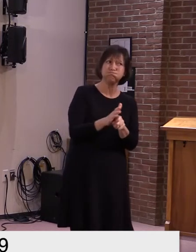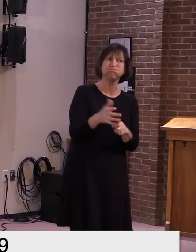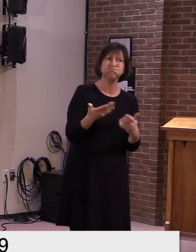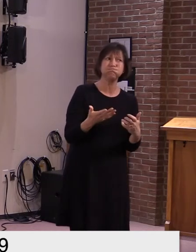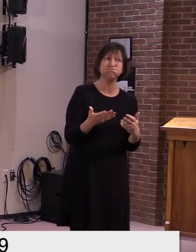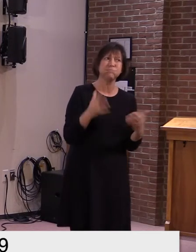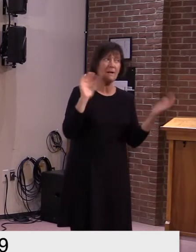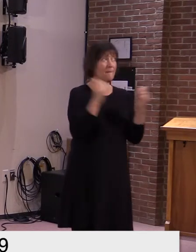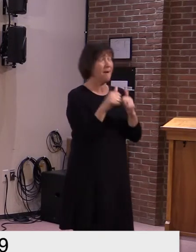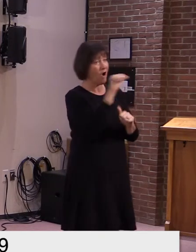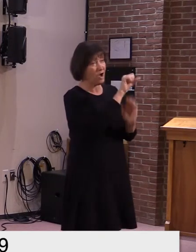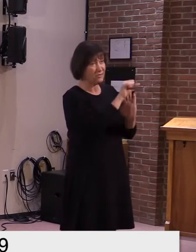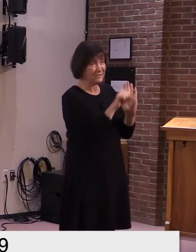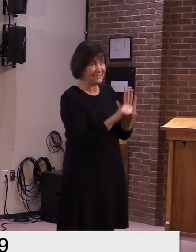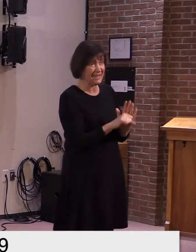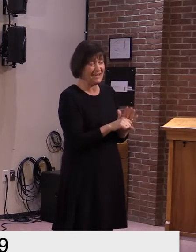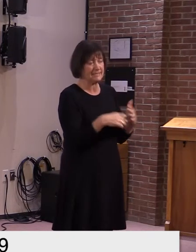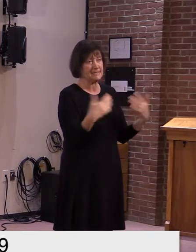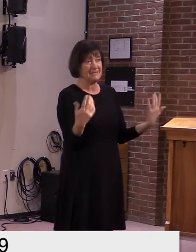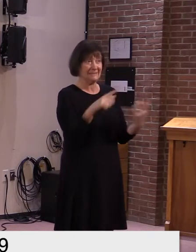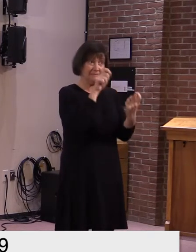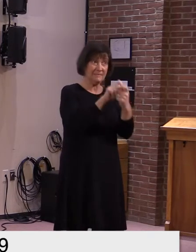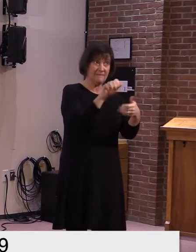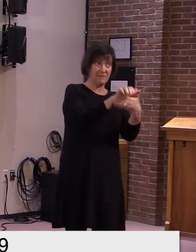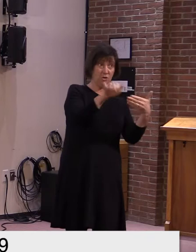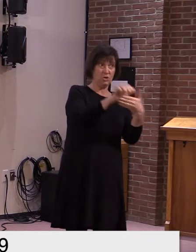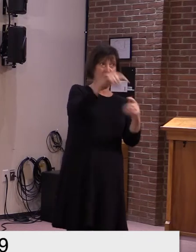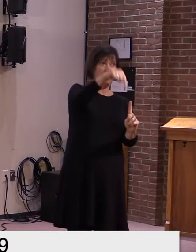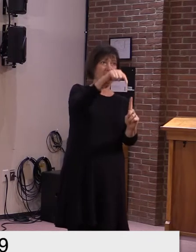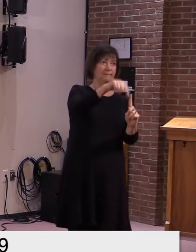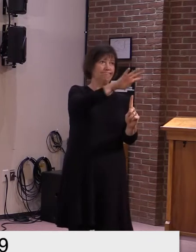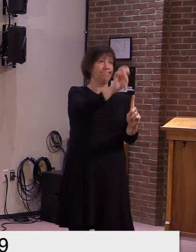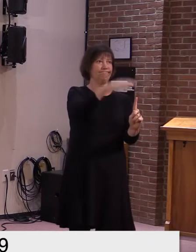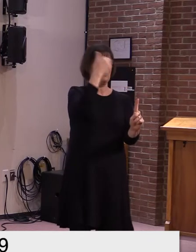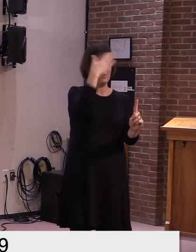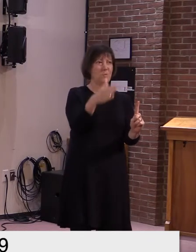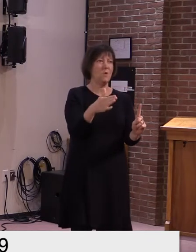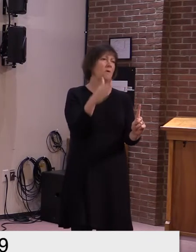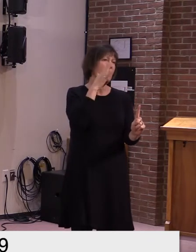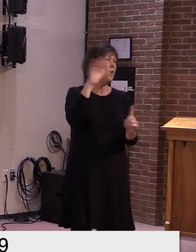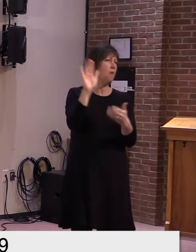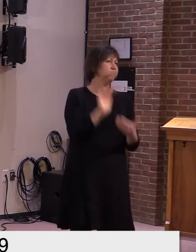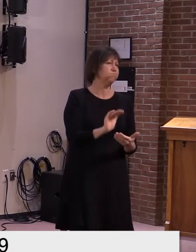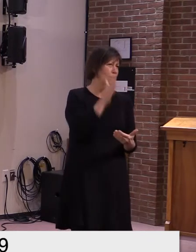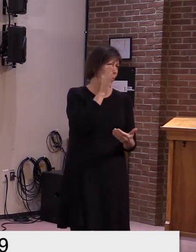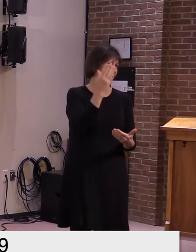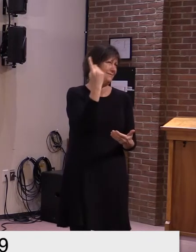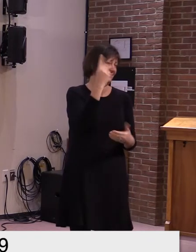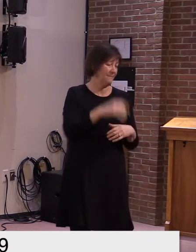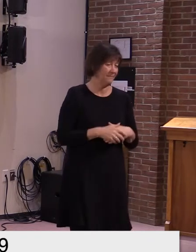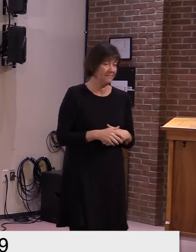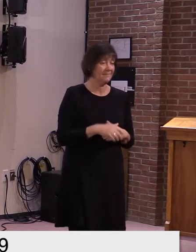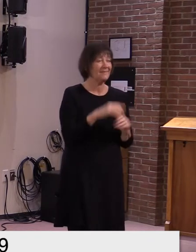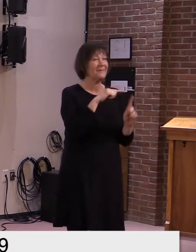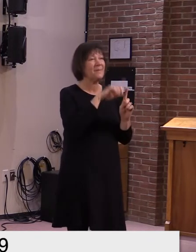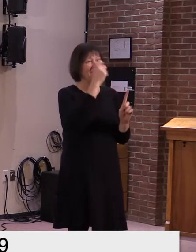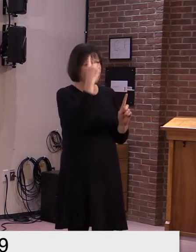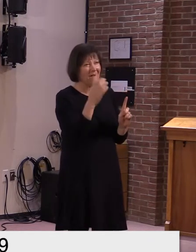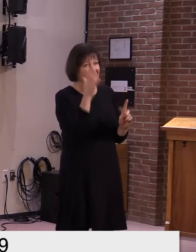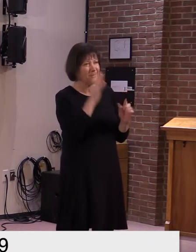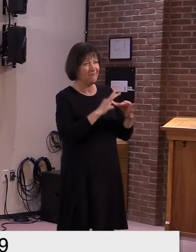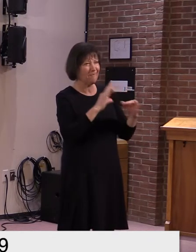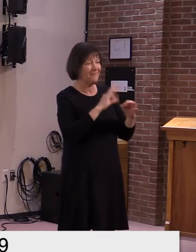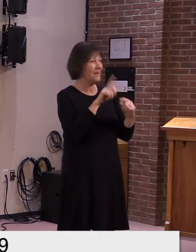we don't know the specific amounts, but we will get our share. Secondly, the governor will be answering this on state aid, which